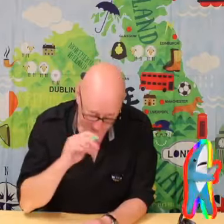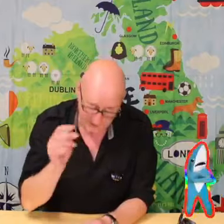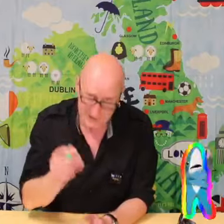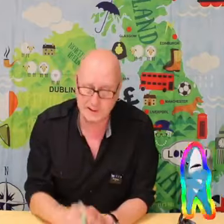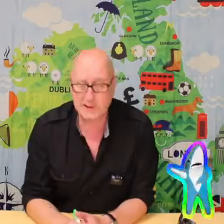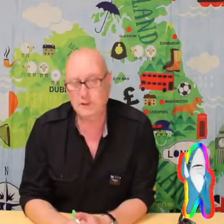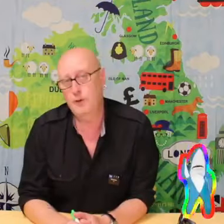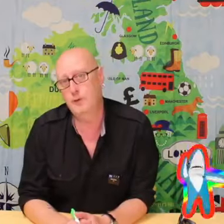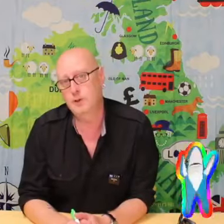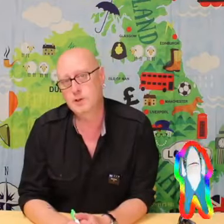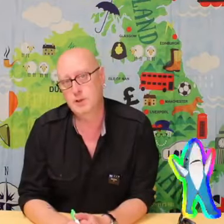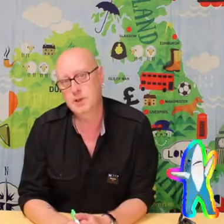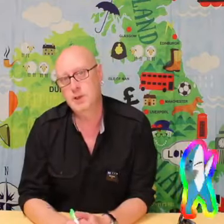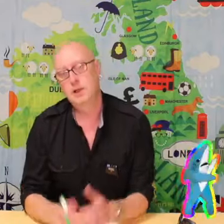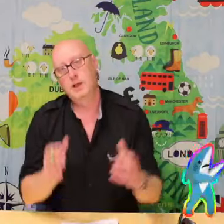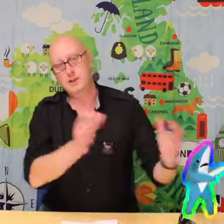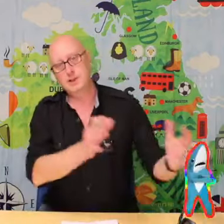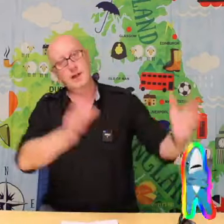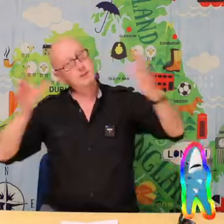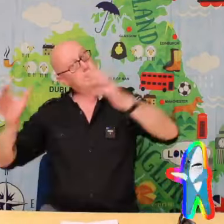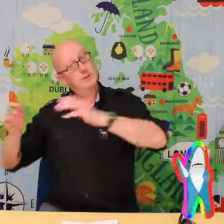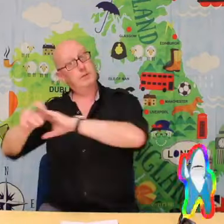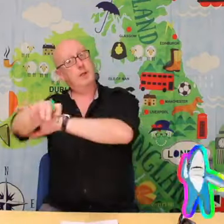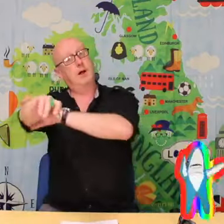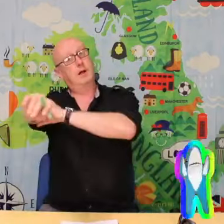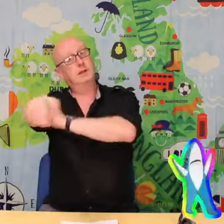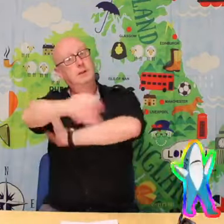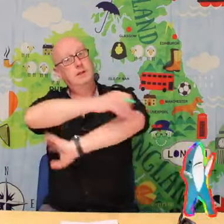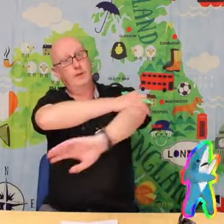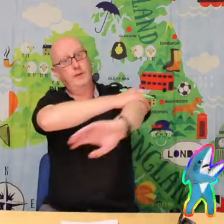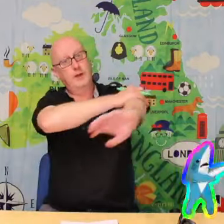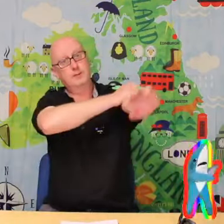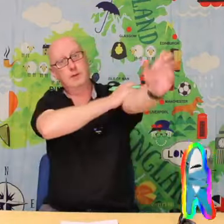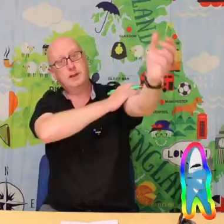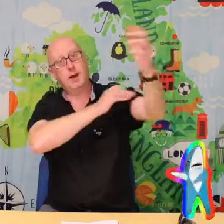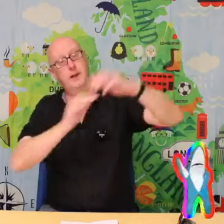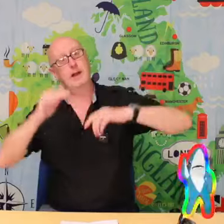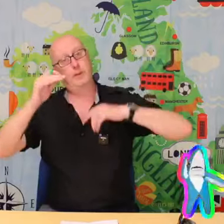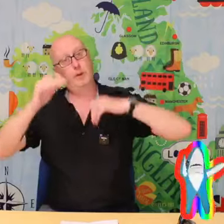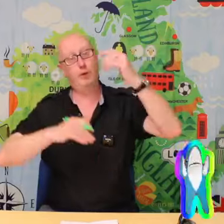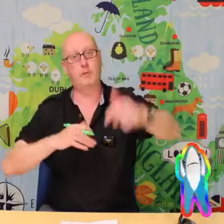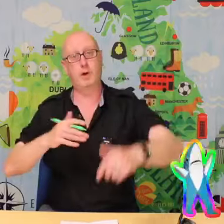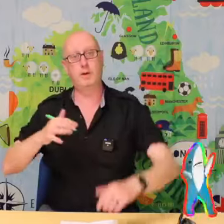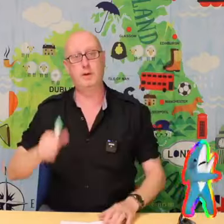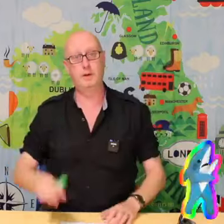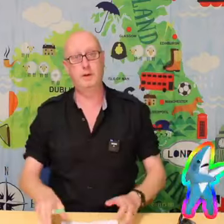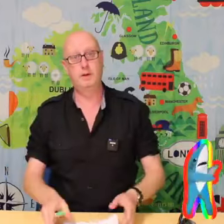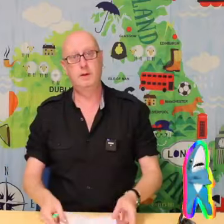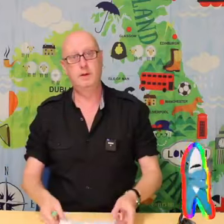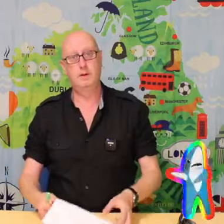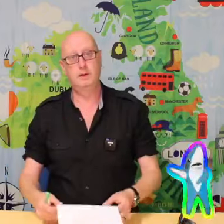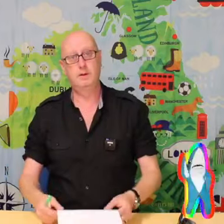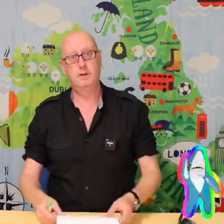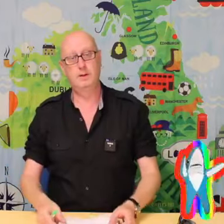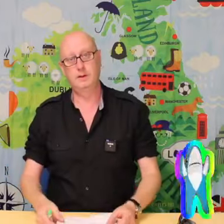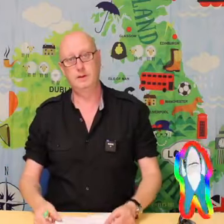He's going to take a few photos and send them to, you know, on Facebook. Yes, I wonder if he gets like a hotel room with a certain view so he can see them from